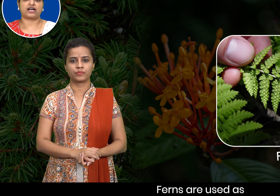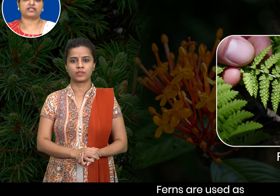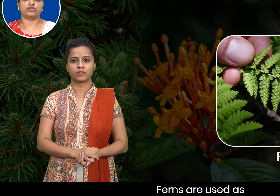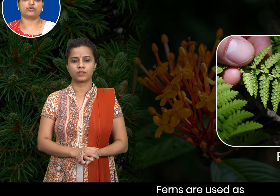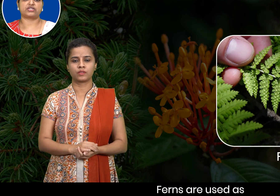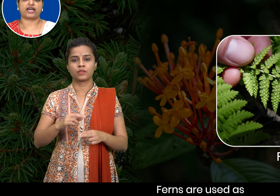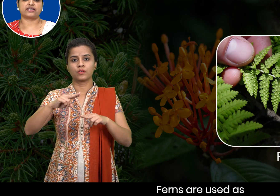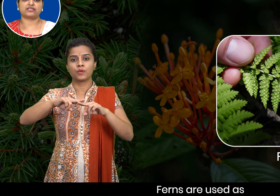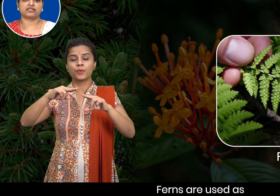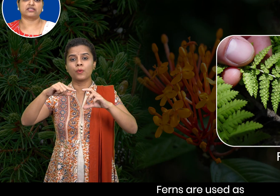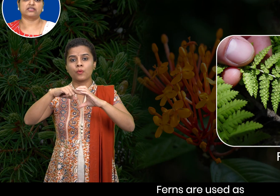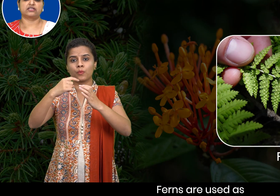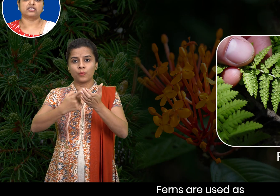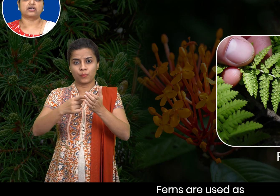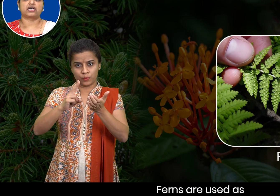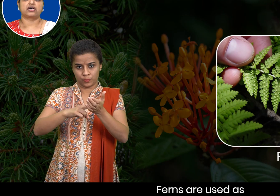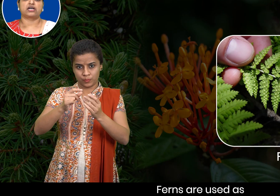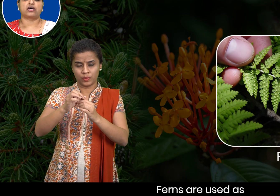Ferns are used as